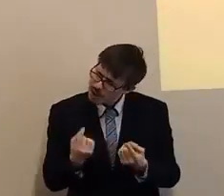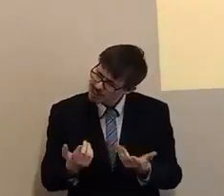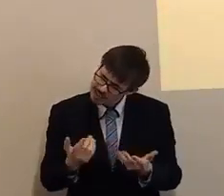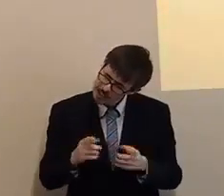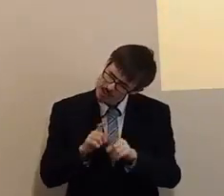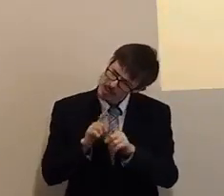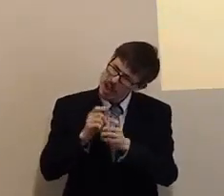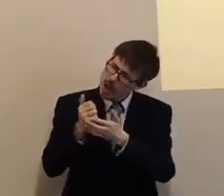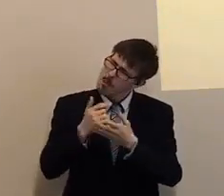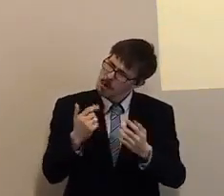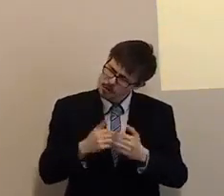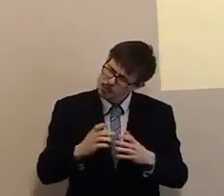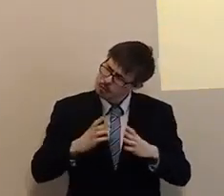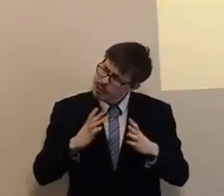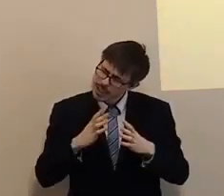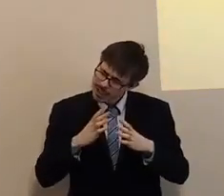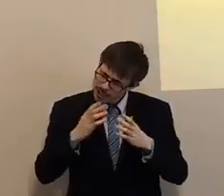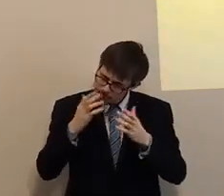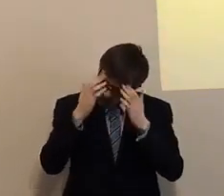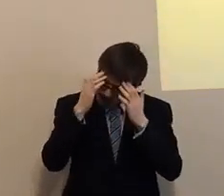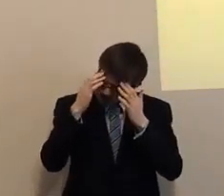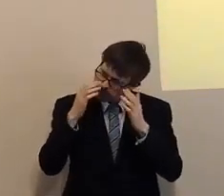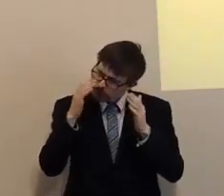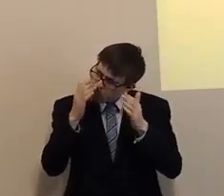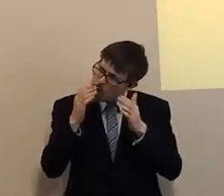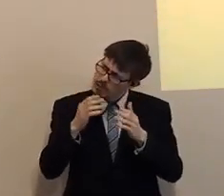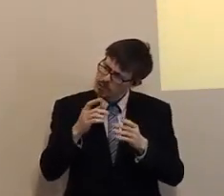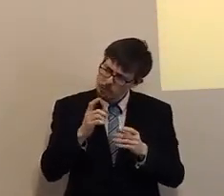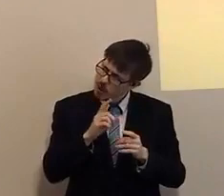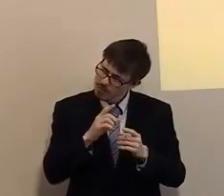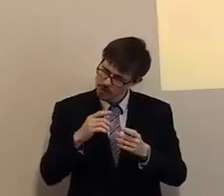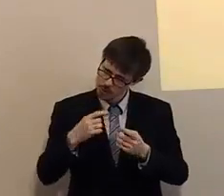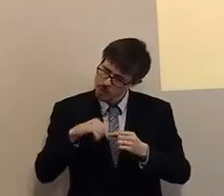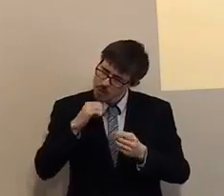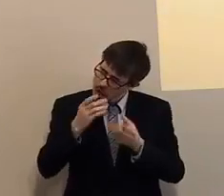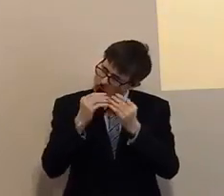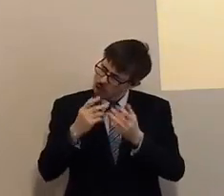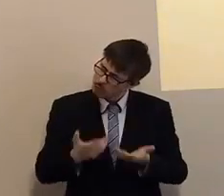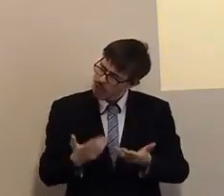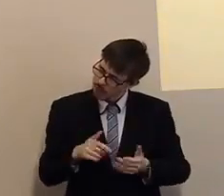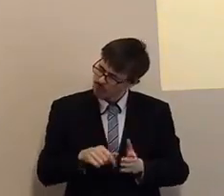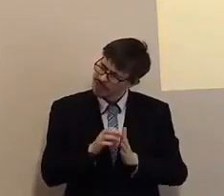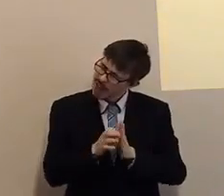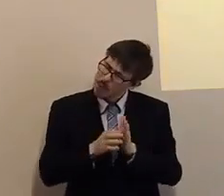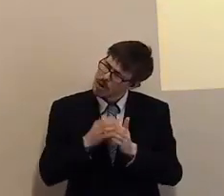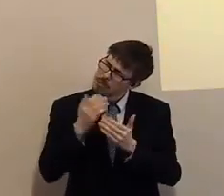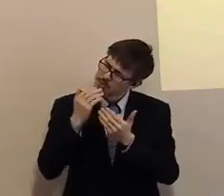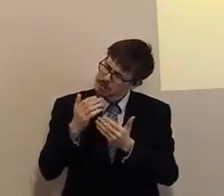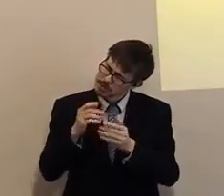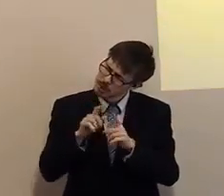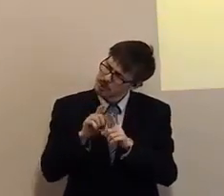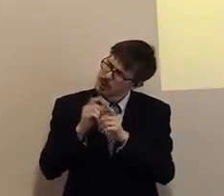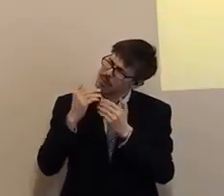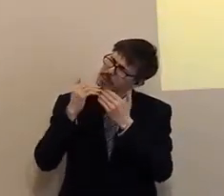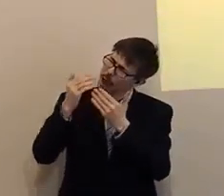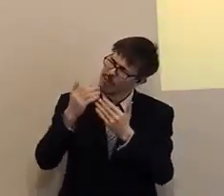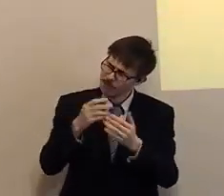all these things. Thank you for what this means to us. Help us prepare our minds at this hour that we may